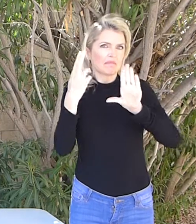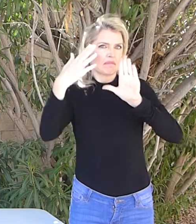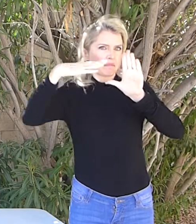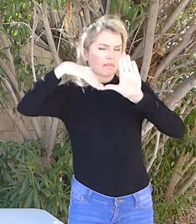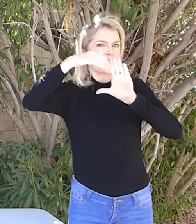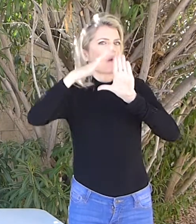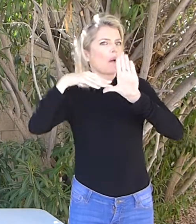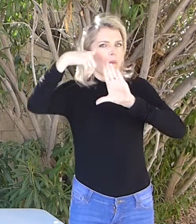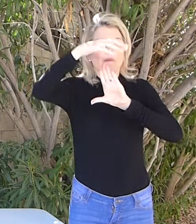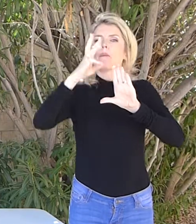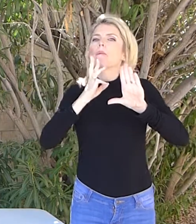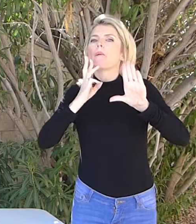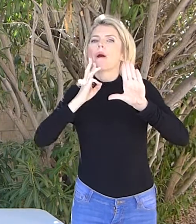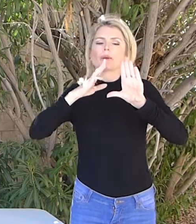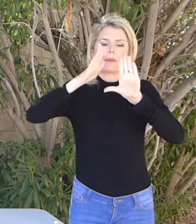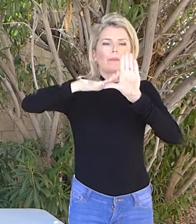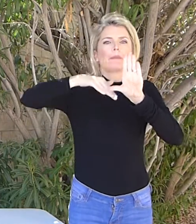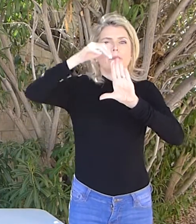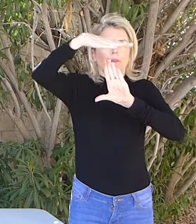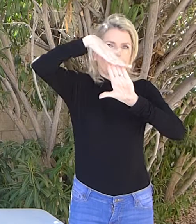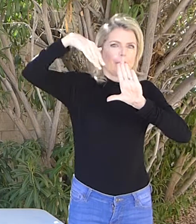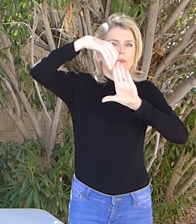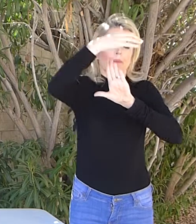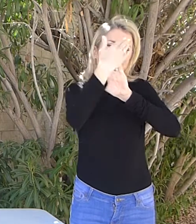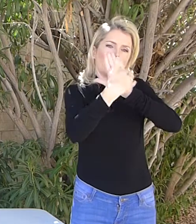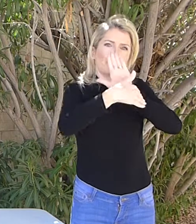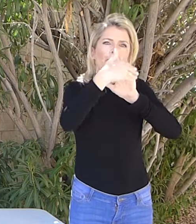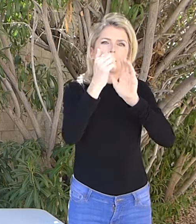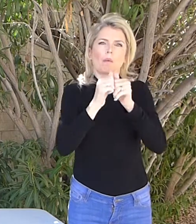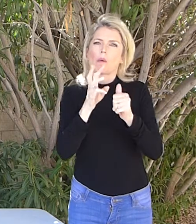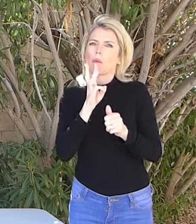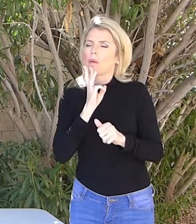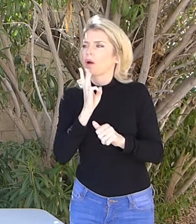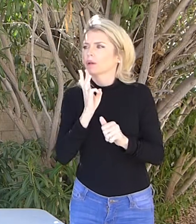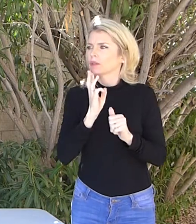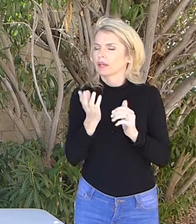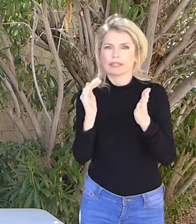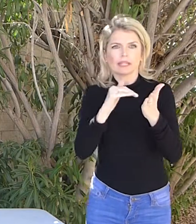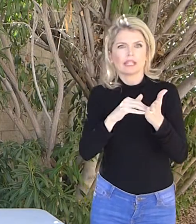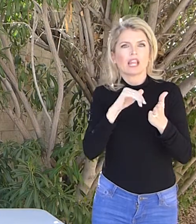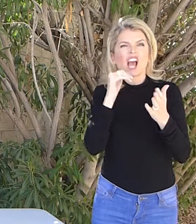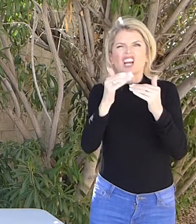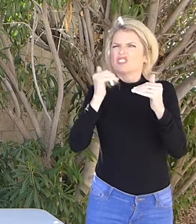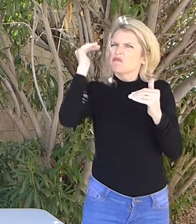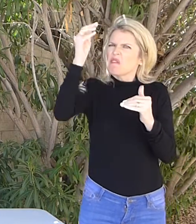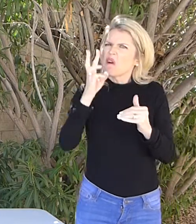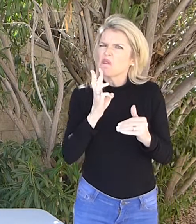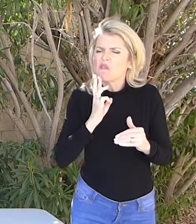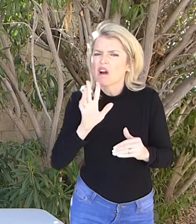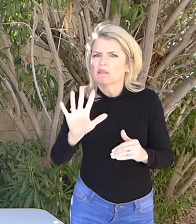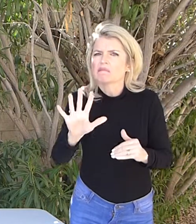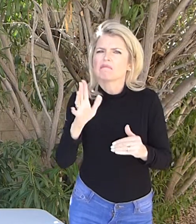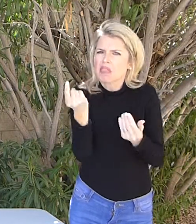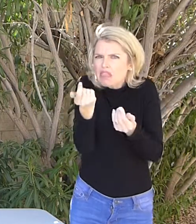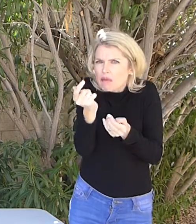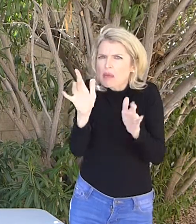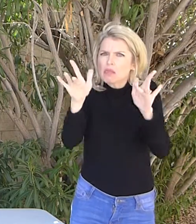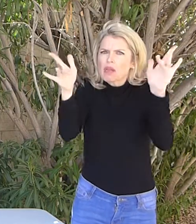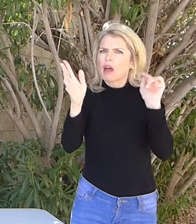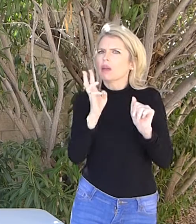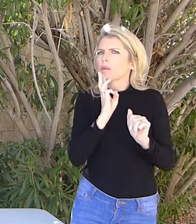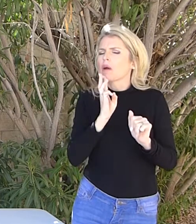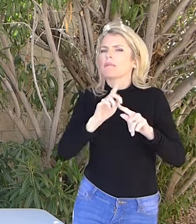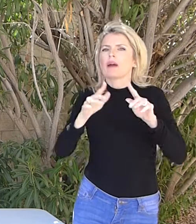Along the edges, about halfway with your water. Again, don't soak it, but get it